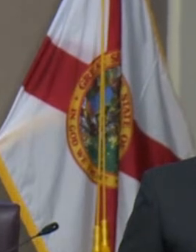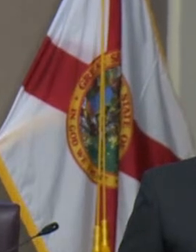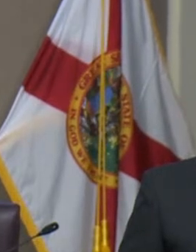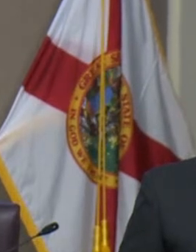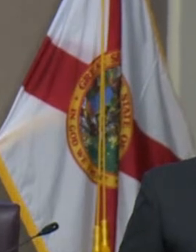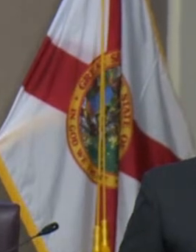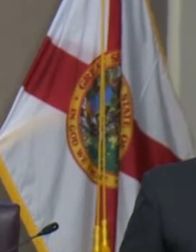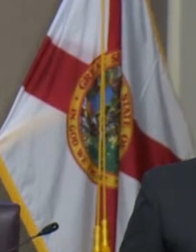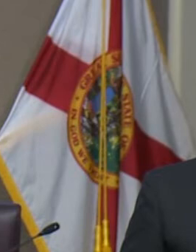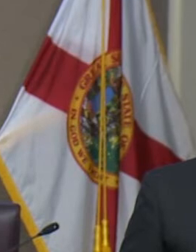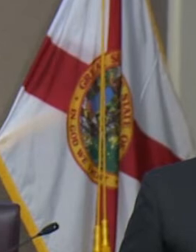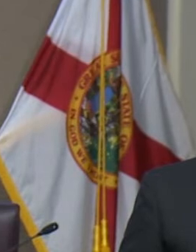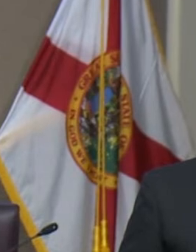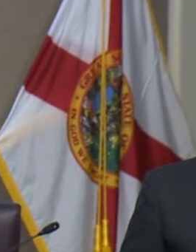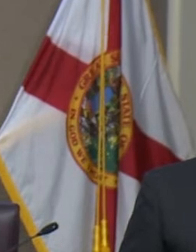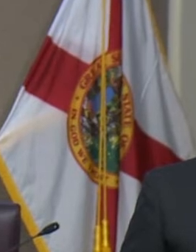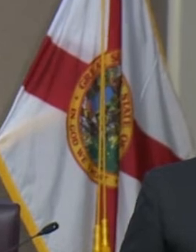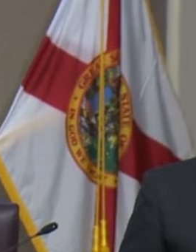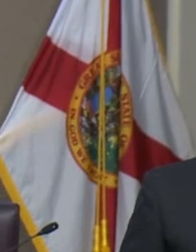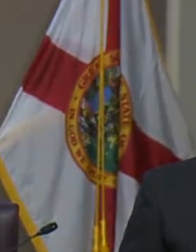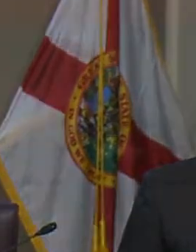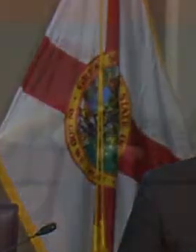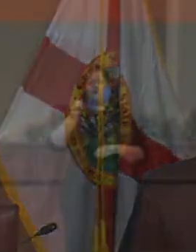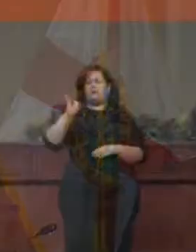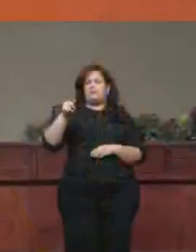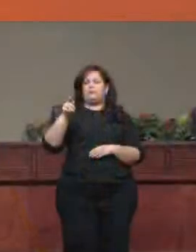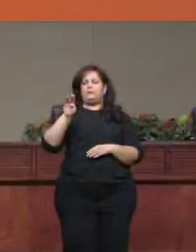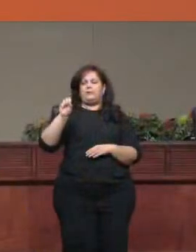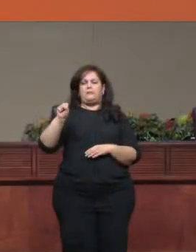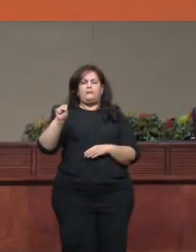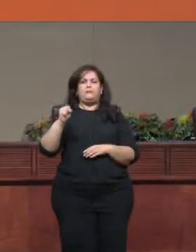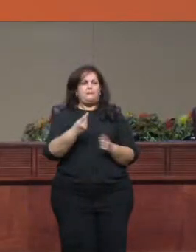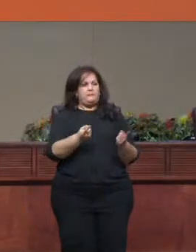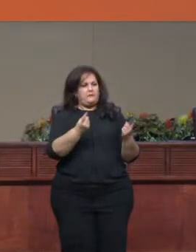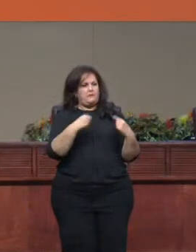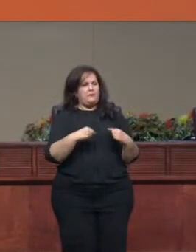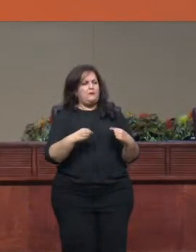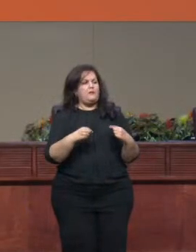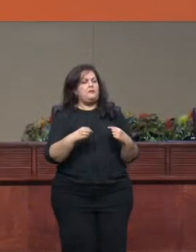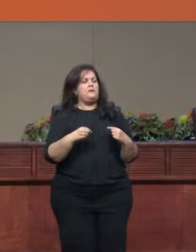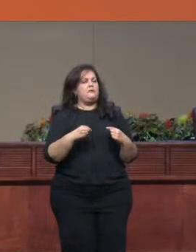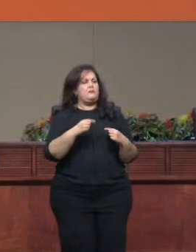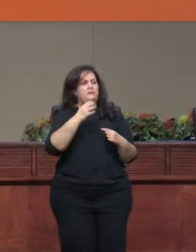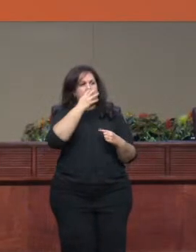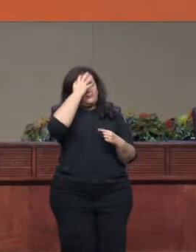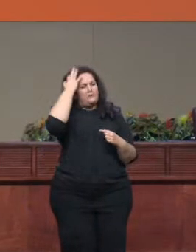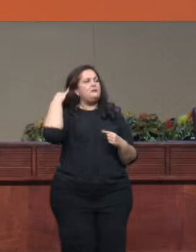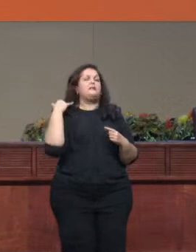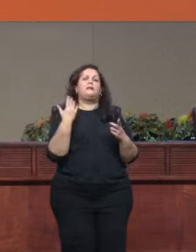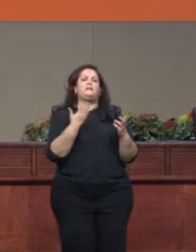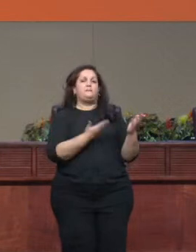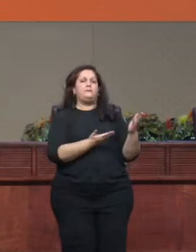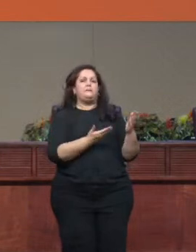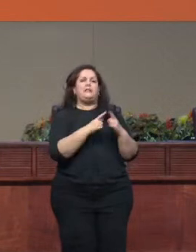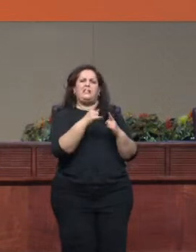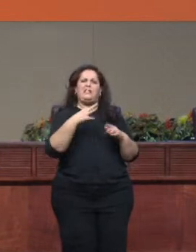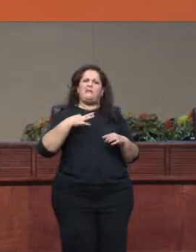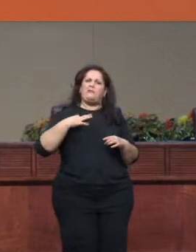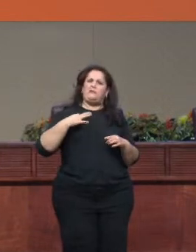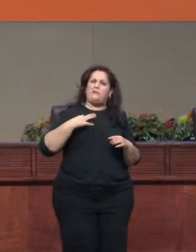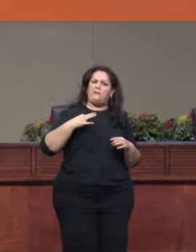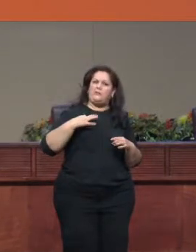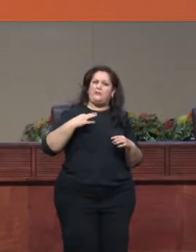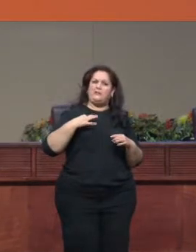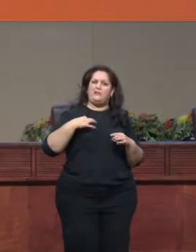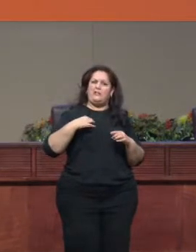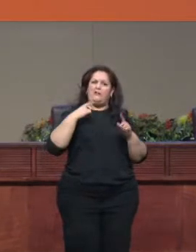Londono James to come up at this time, and I'm going to share a little bit with you about him. He has been volunteering at our